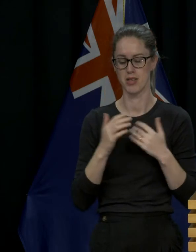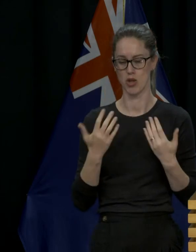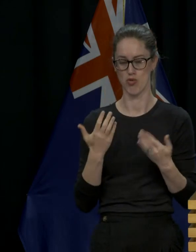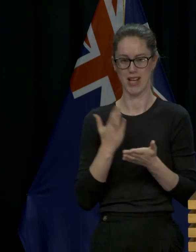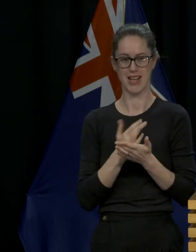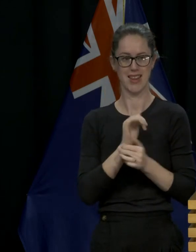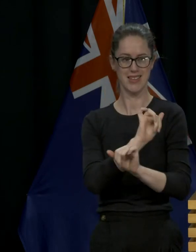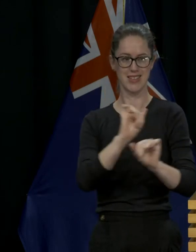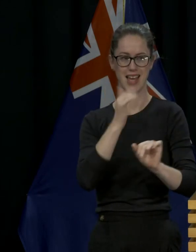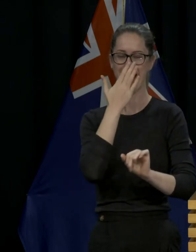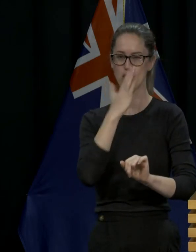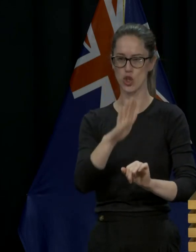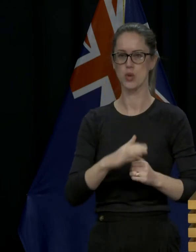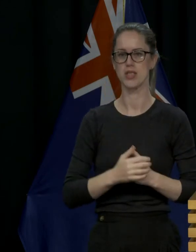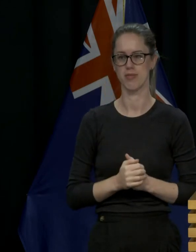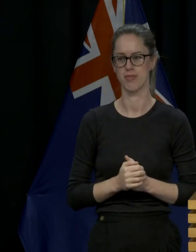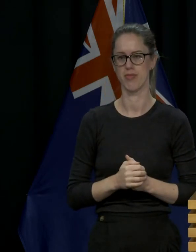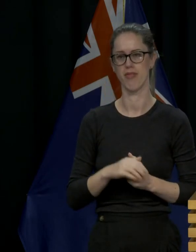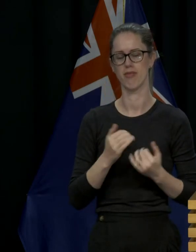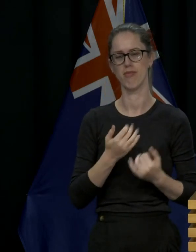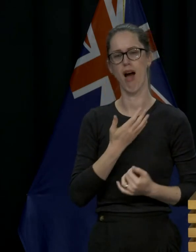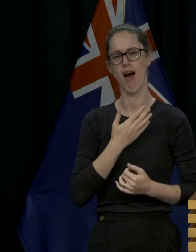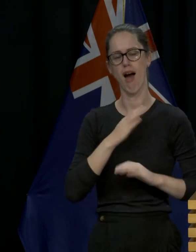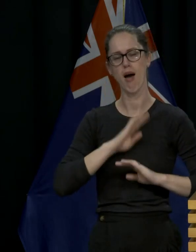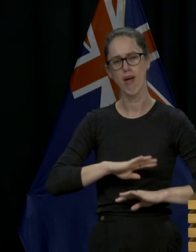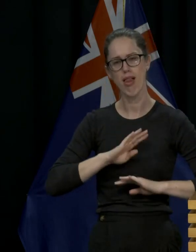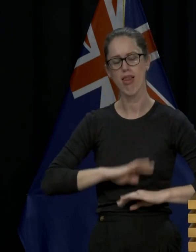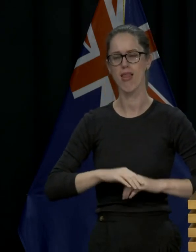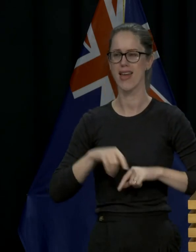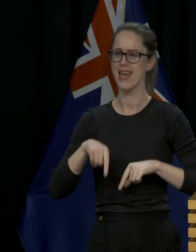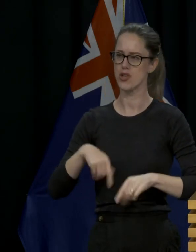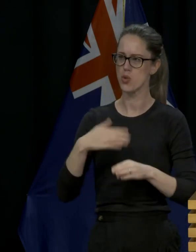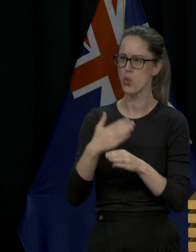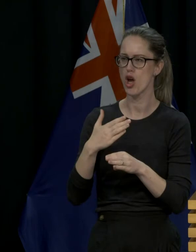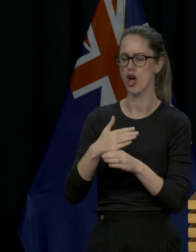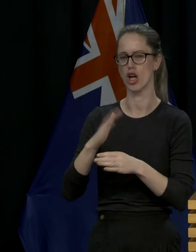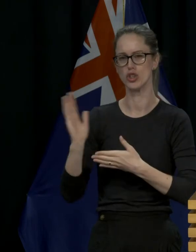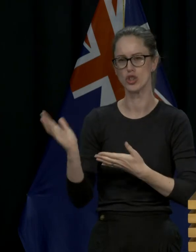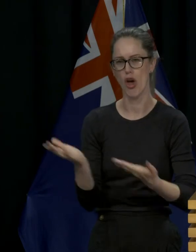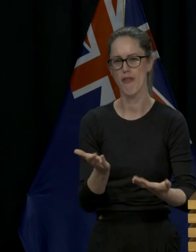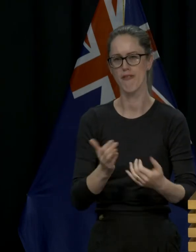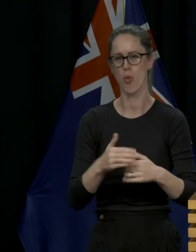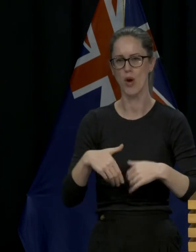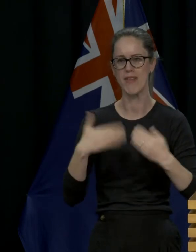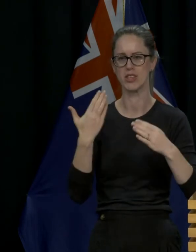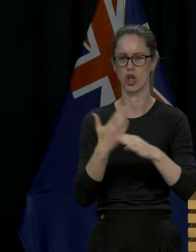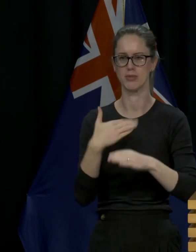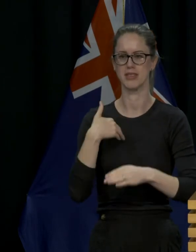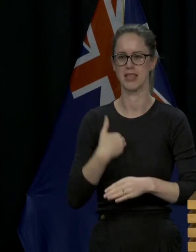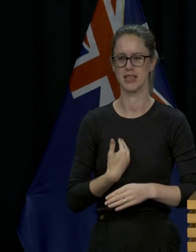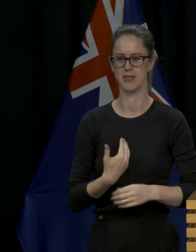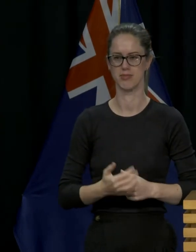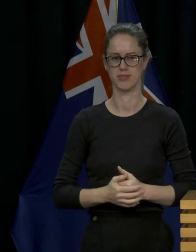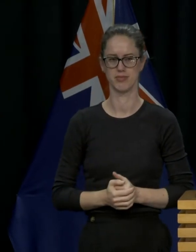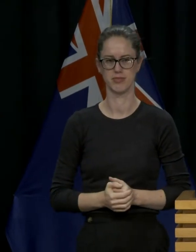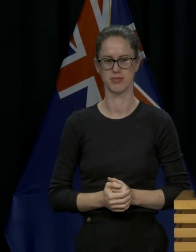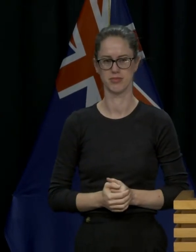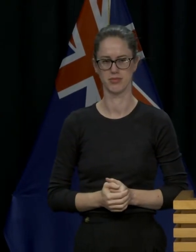part, that's the attitude everyone brings. Very humble, here in service, and to do whatever job is required. What